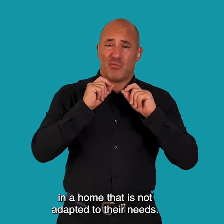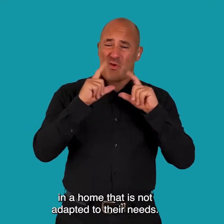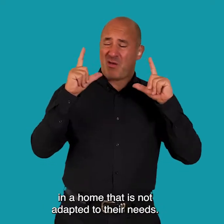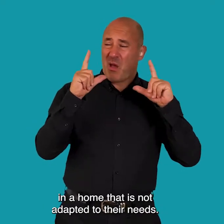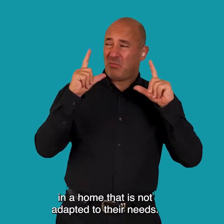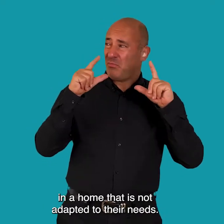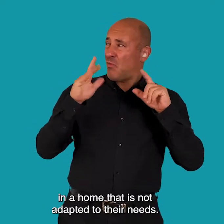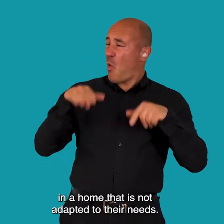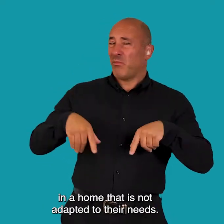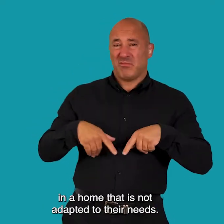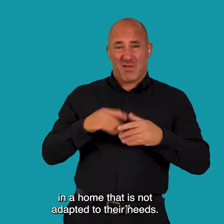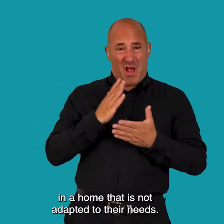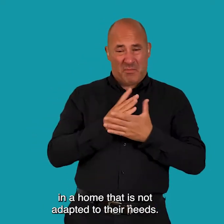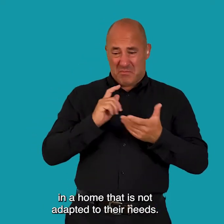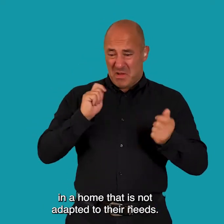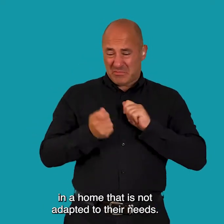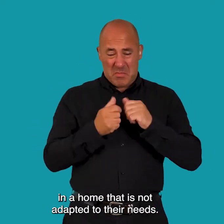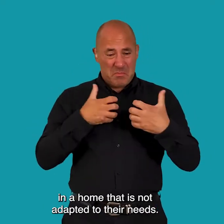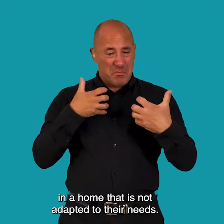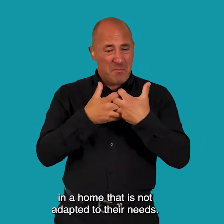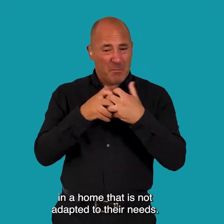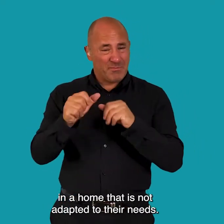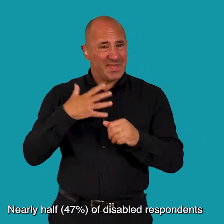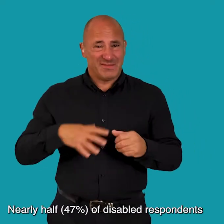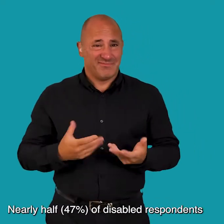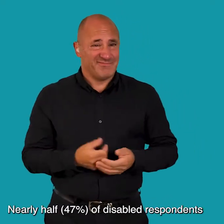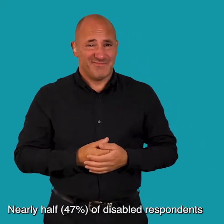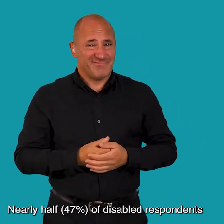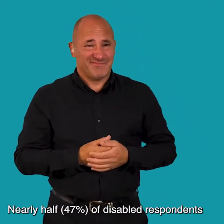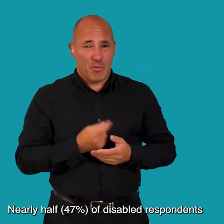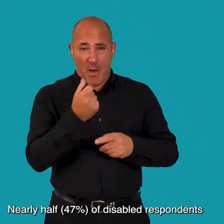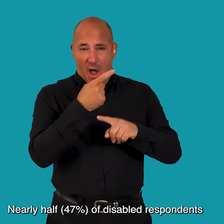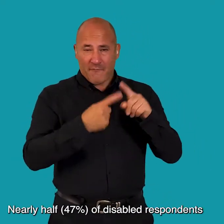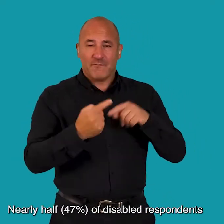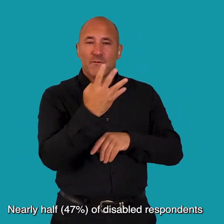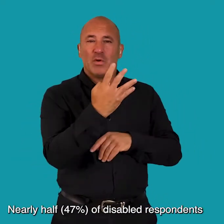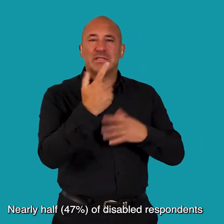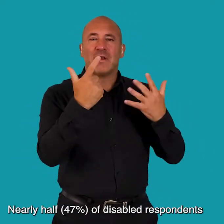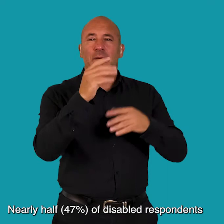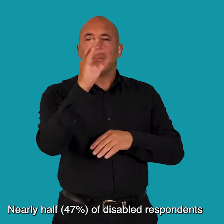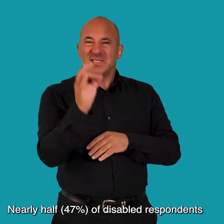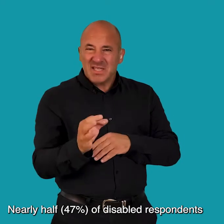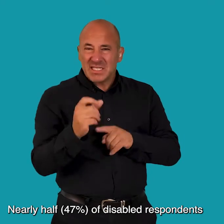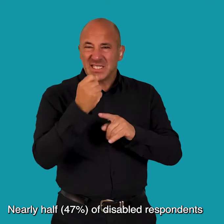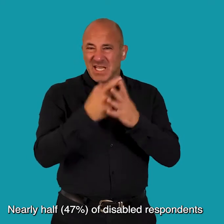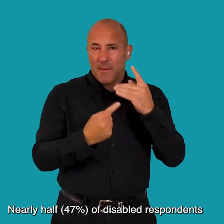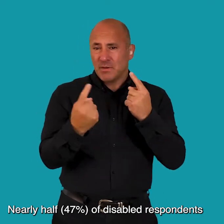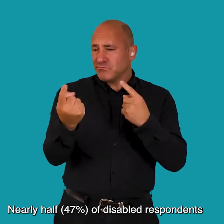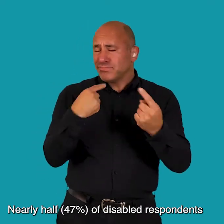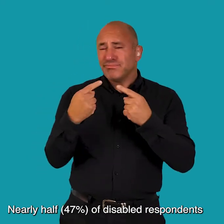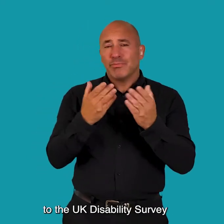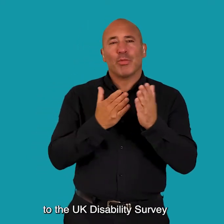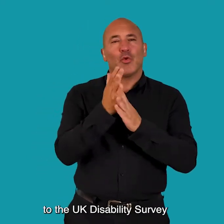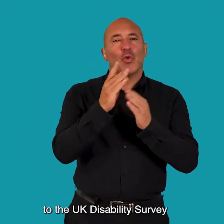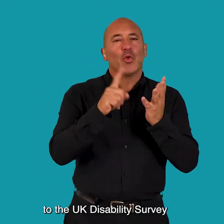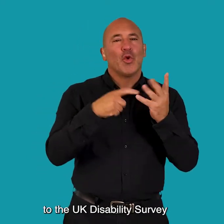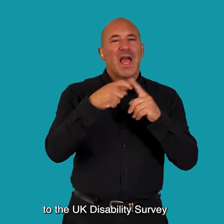home that is not adapted to their needs. Nearly half, 47% of disabled respondents to the UK